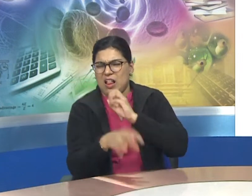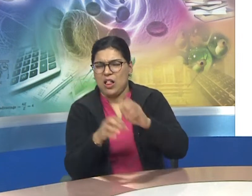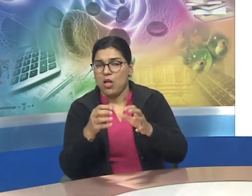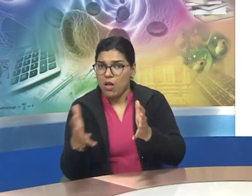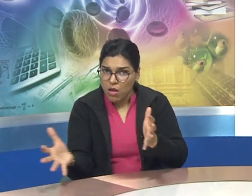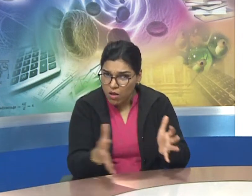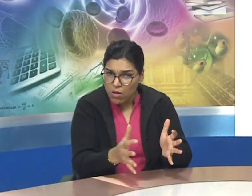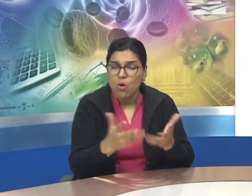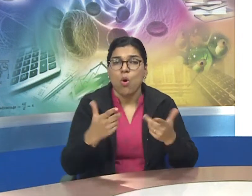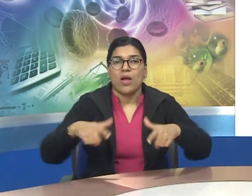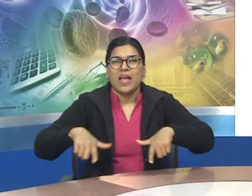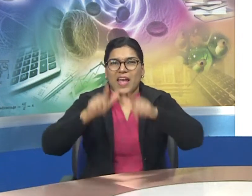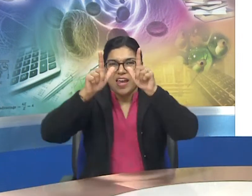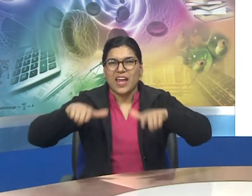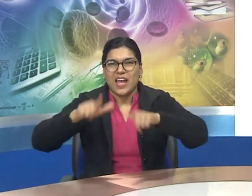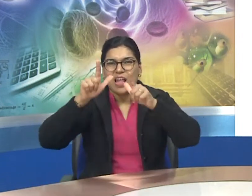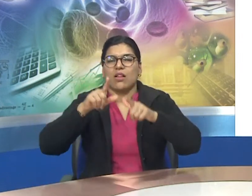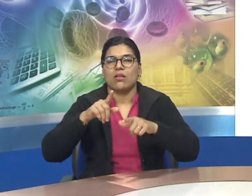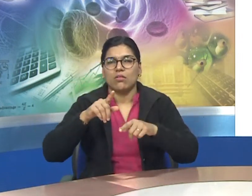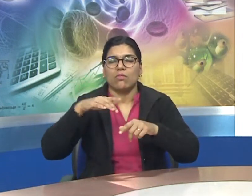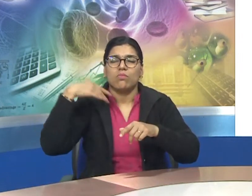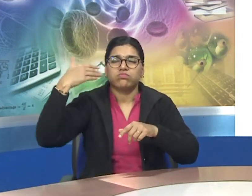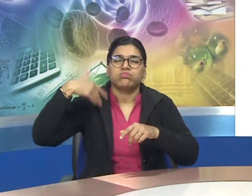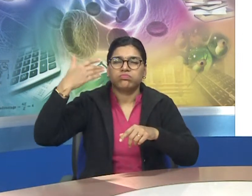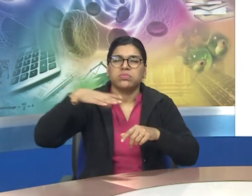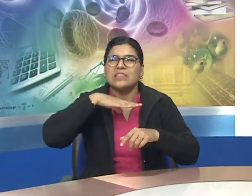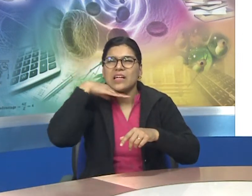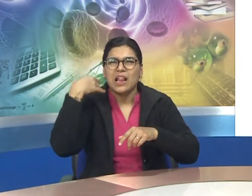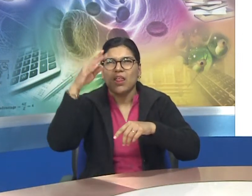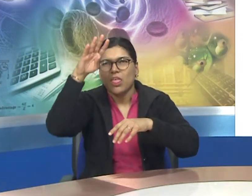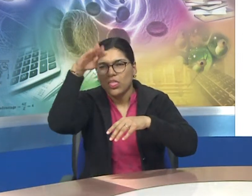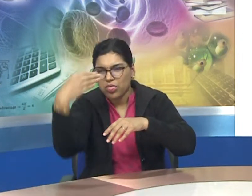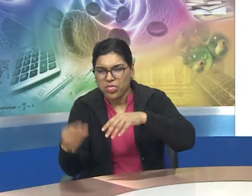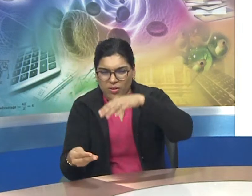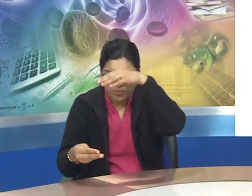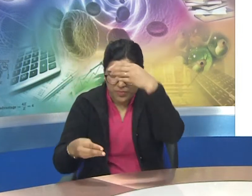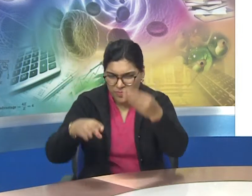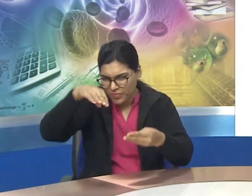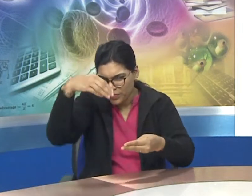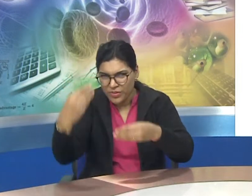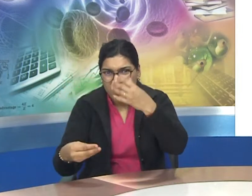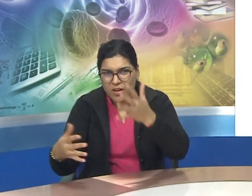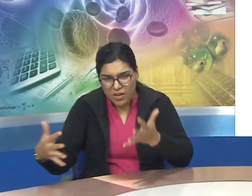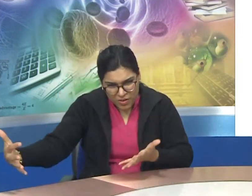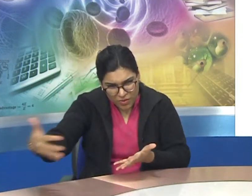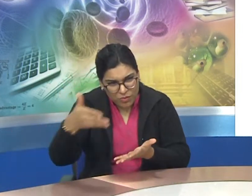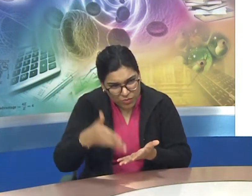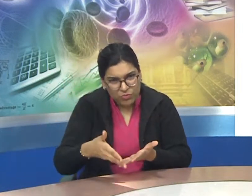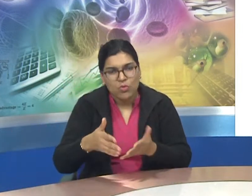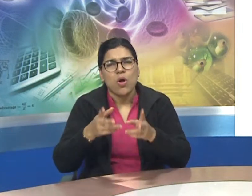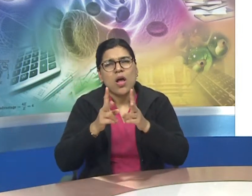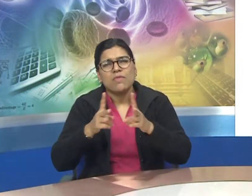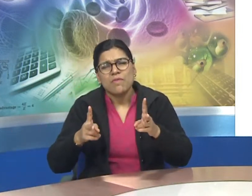which is created out of biological wastes at some or the other places.